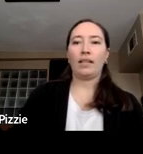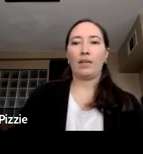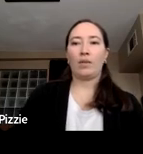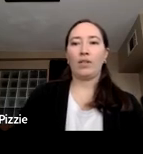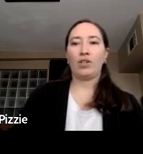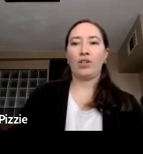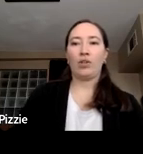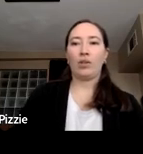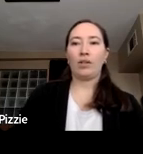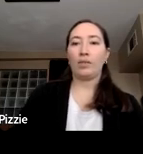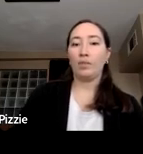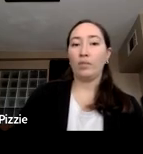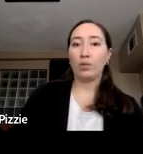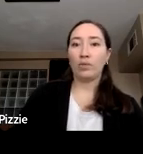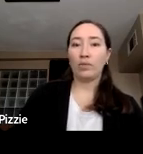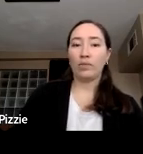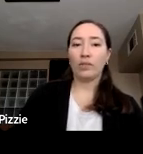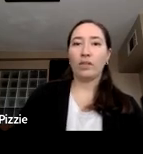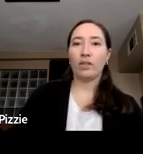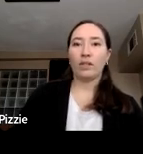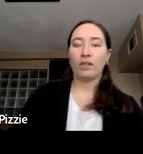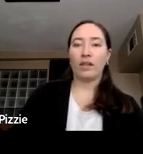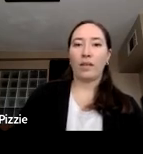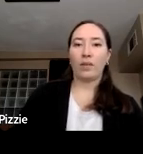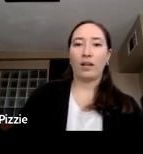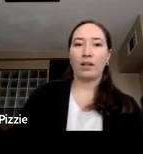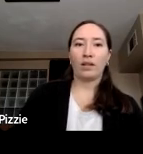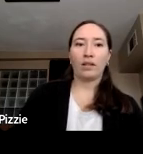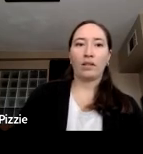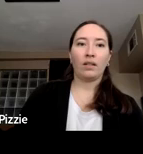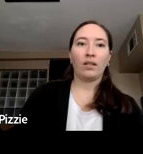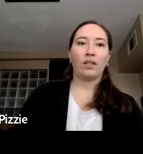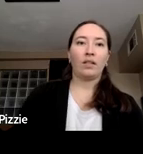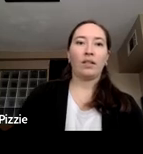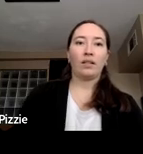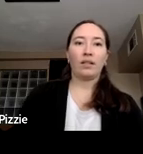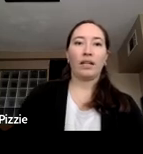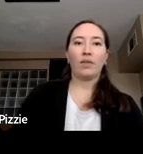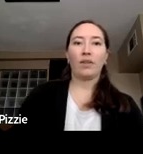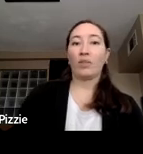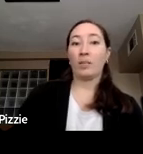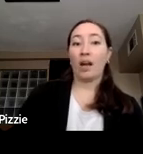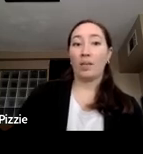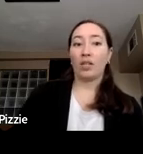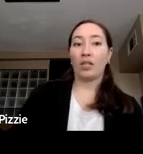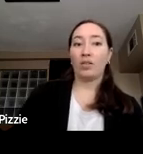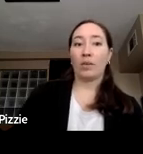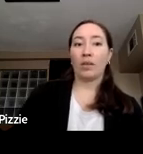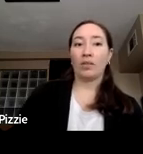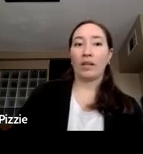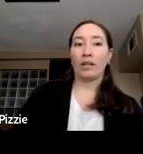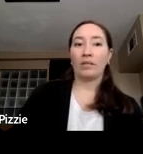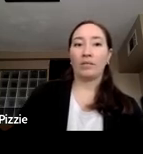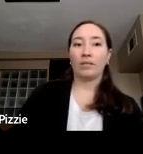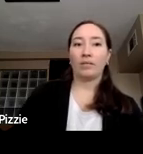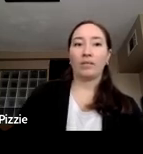Let's say I want to move the timer. It will give me some options for where to